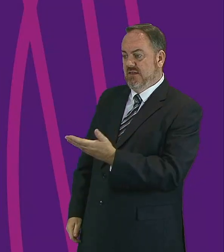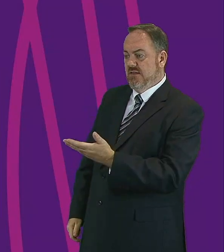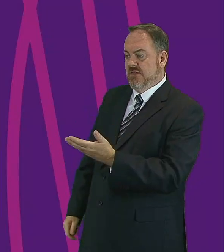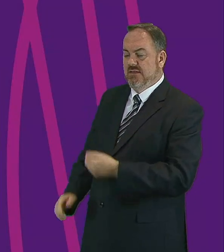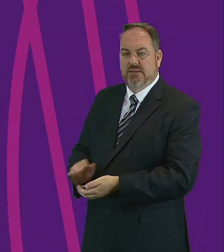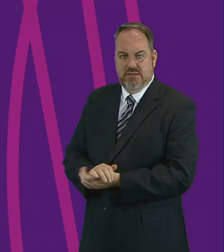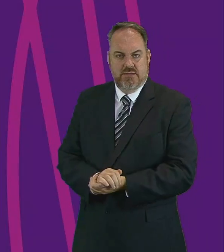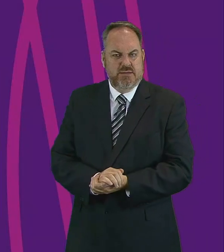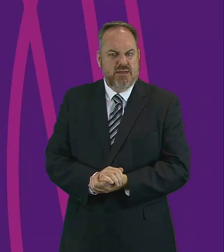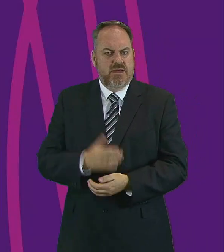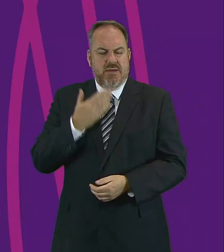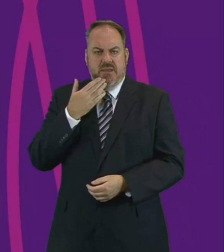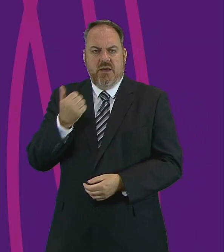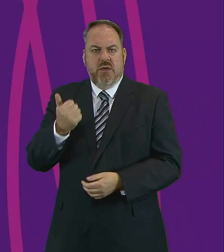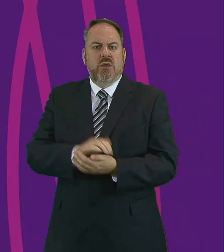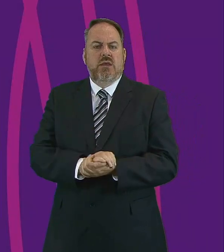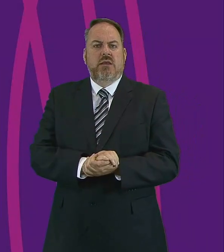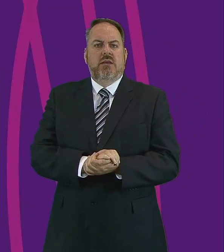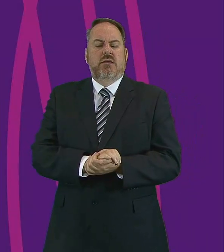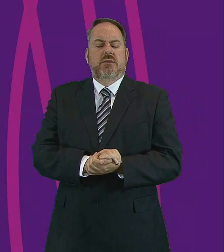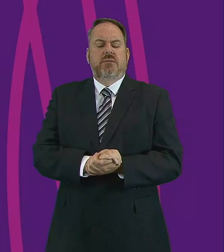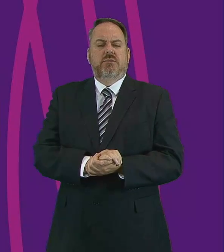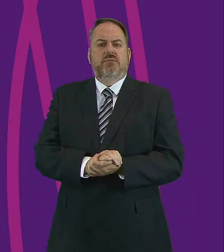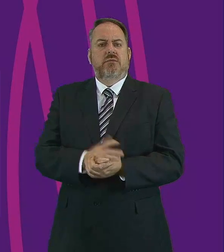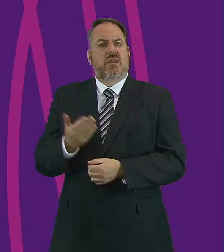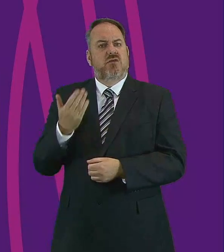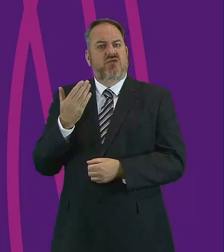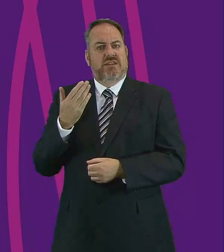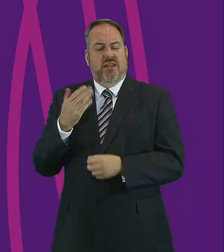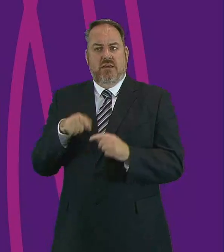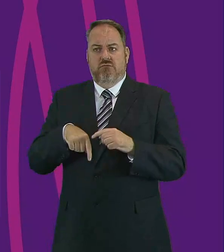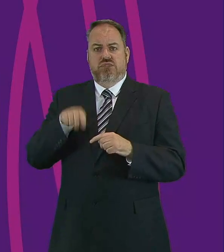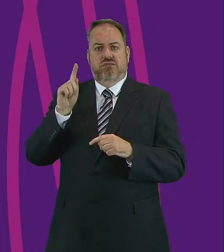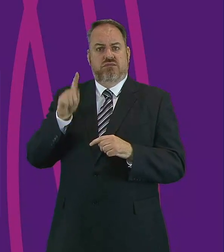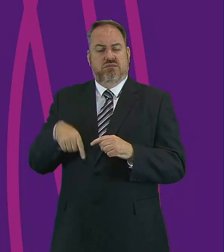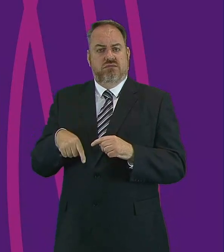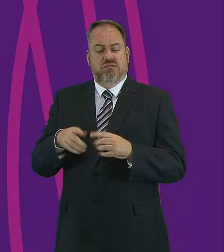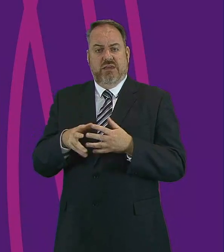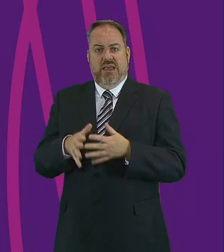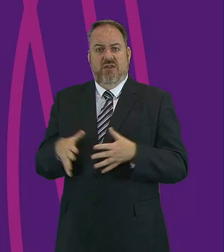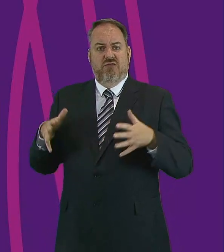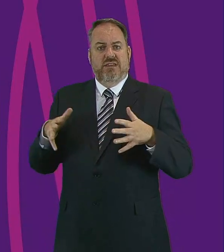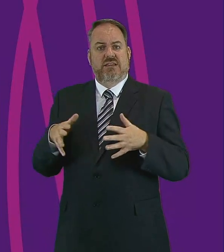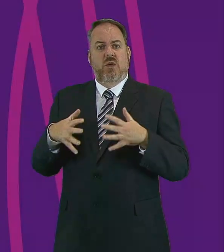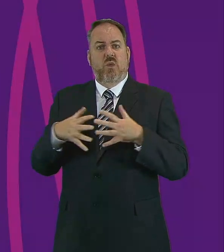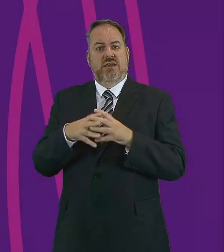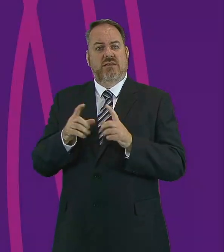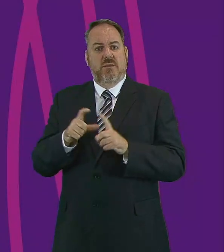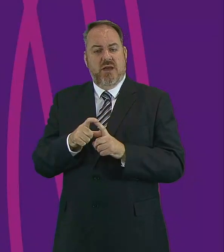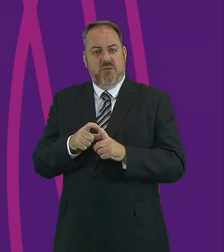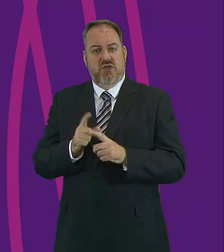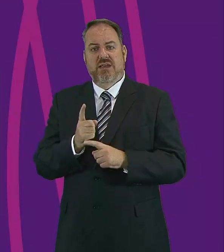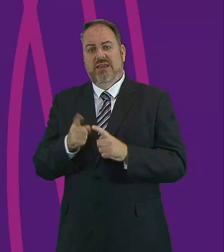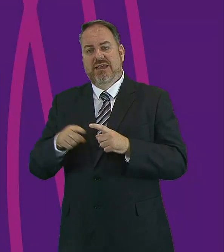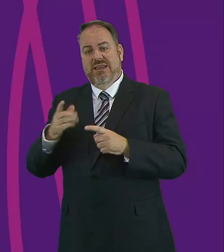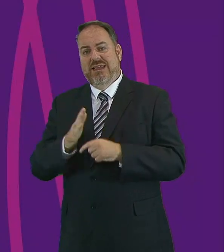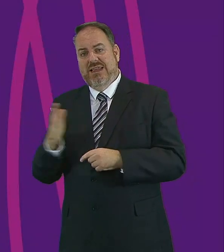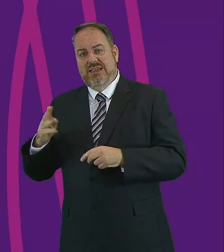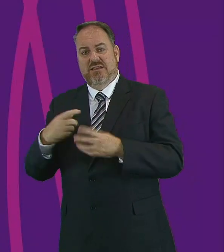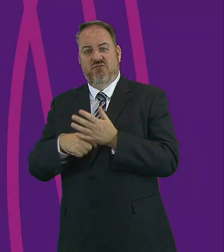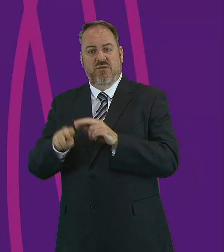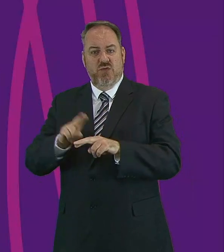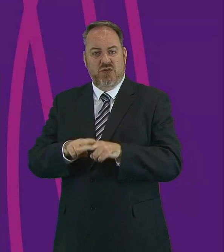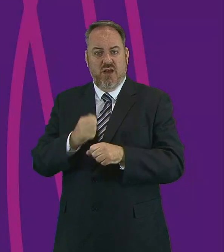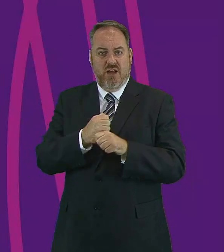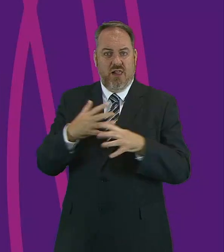Thank you, Presiding Officer. As we've heard already this afternoon, the recent spike in cases in Glasgow, Western Bartonshire and East Renfrewshire has seen measures put in place to